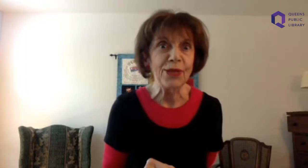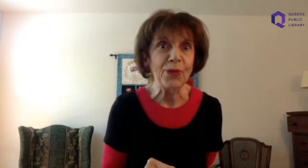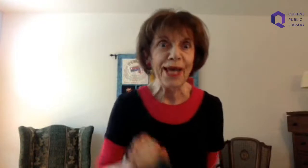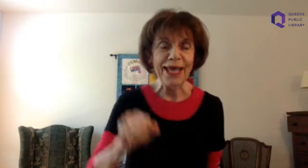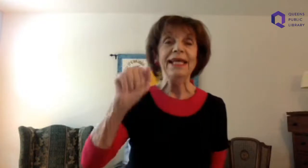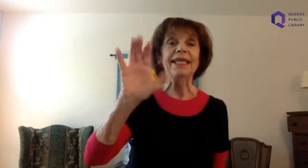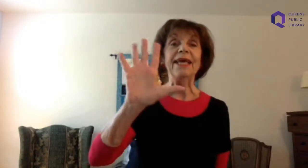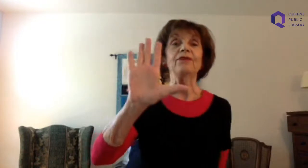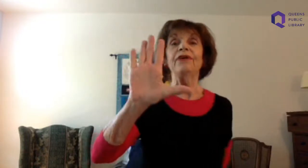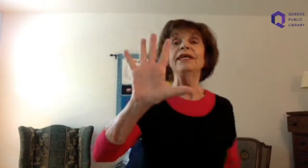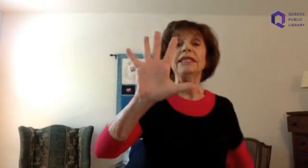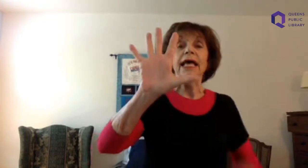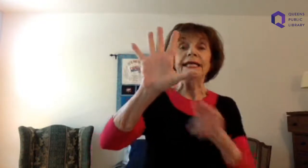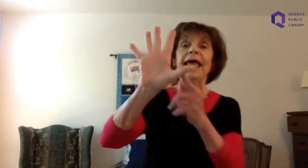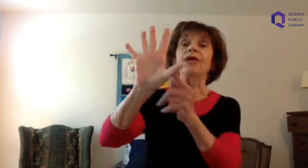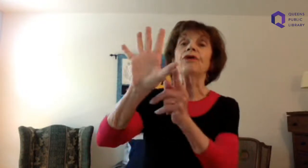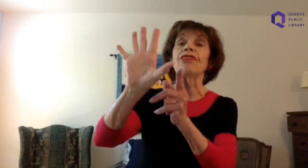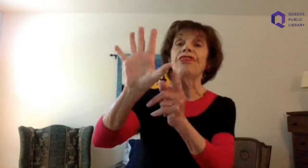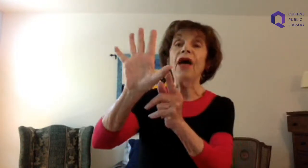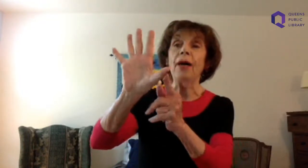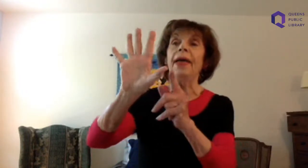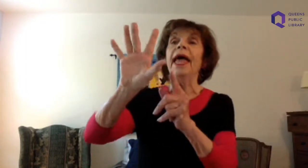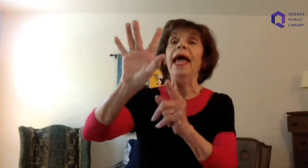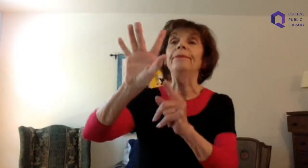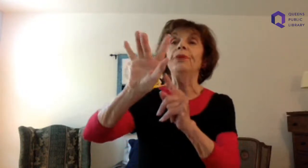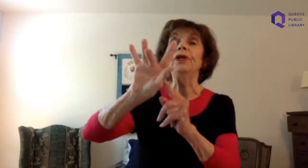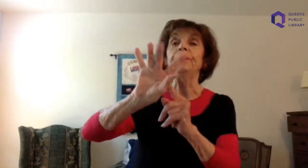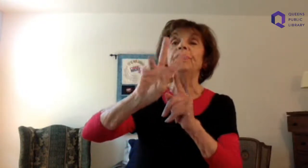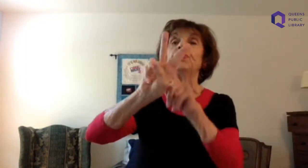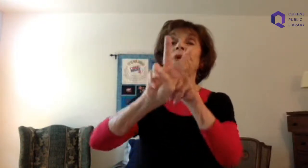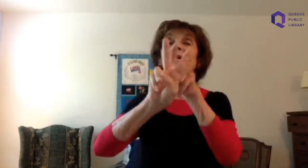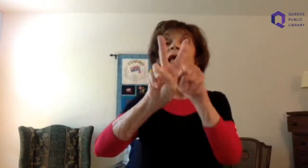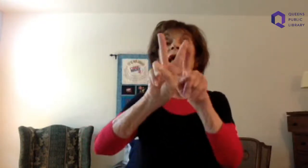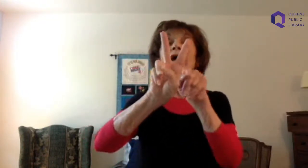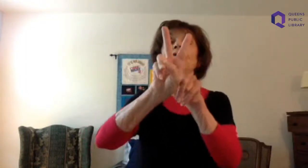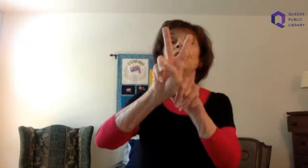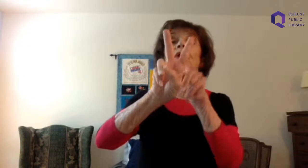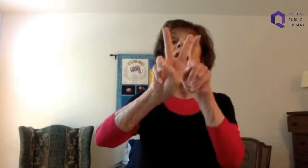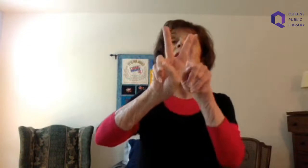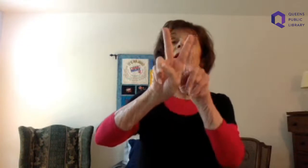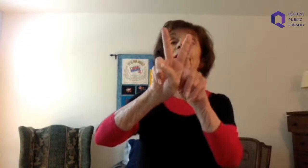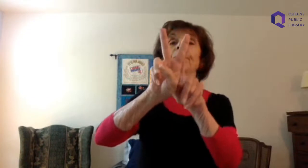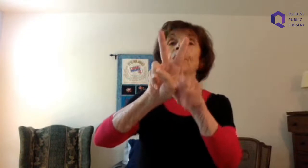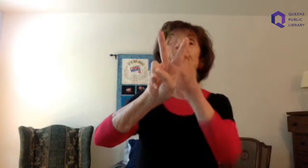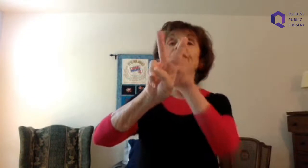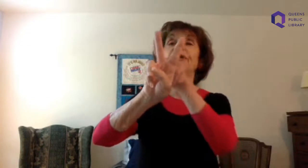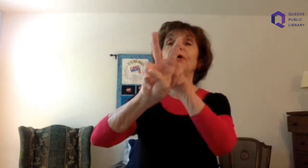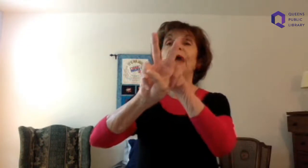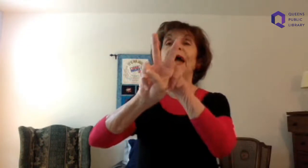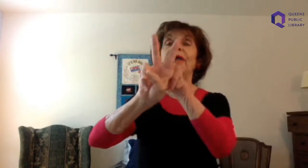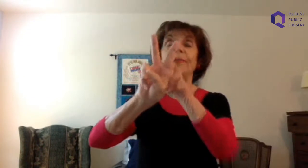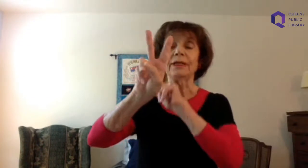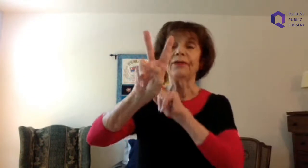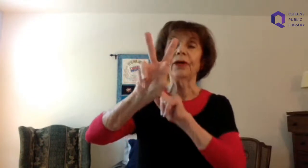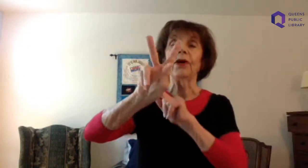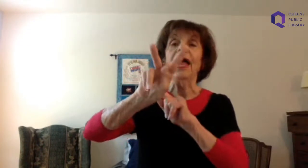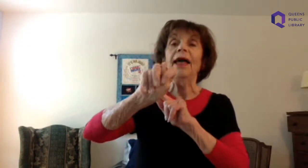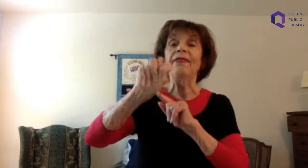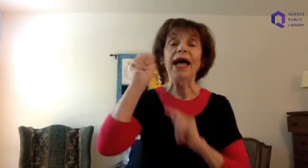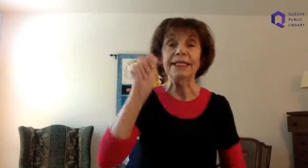you why. Take your fingers, take your thumb, and put it between your pointer finger and your middle finger. And that's a